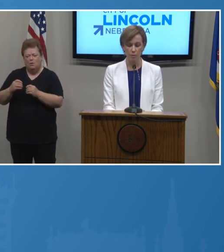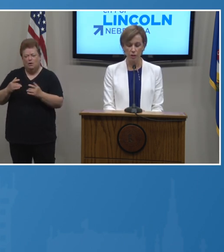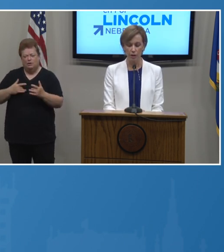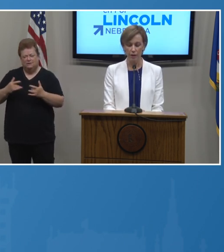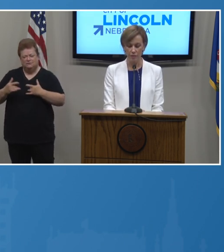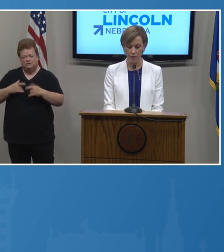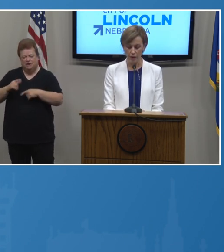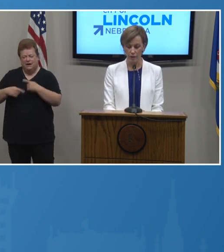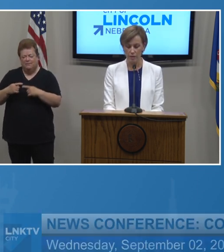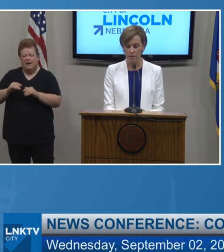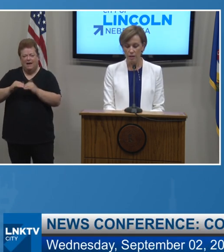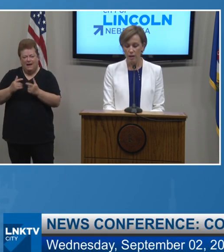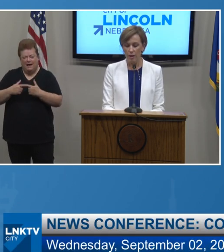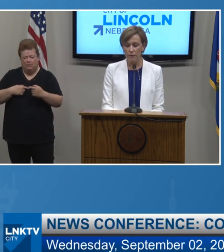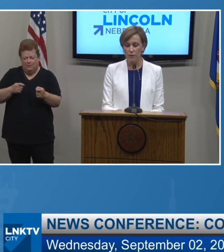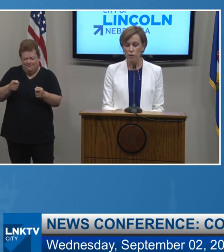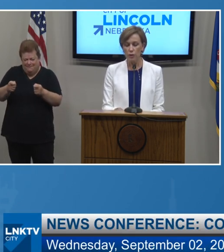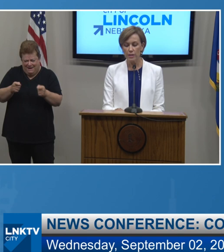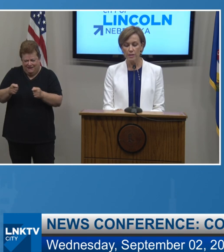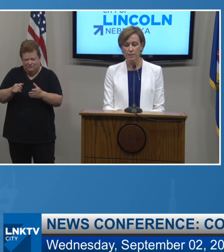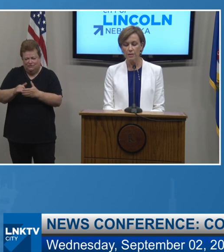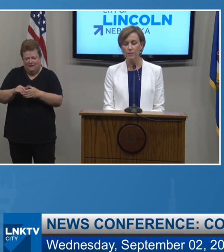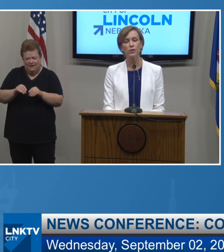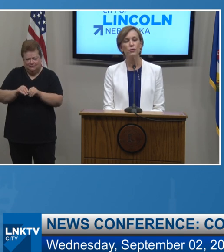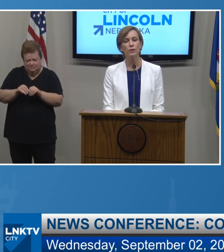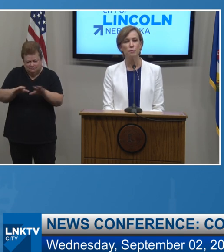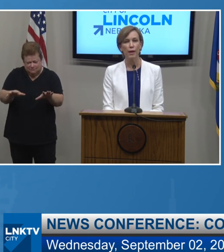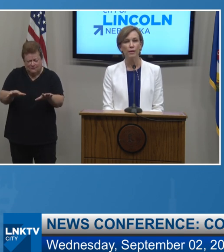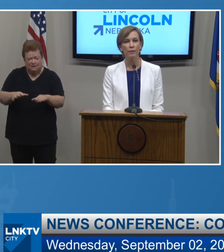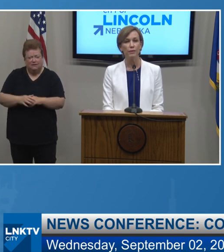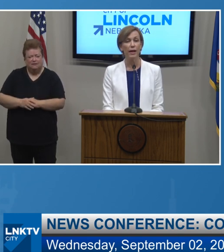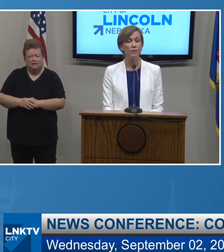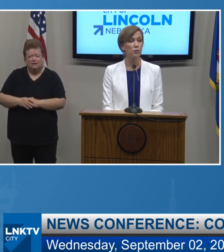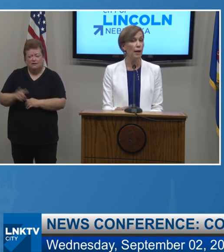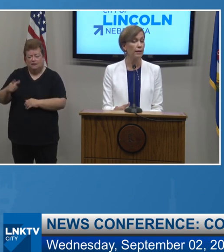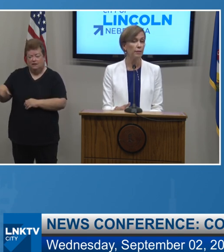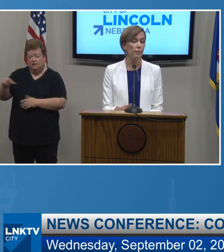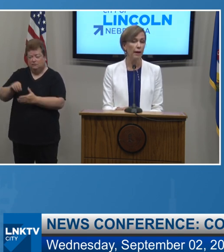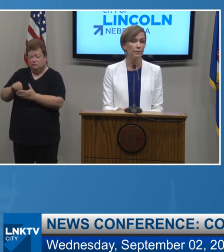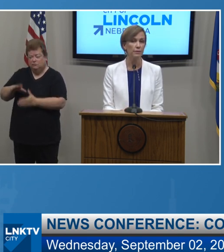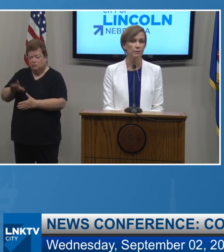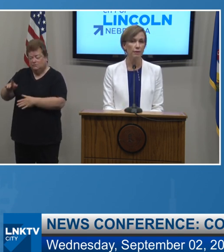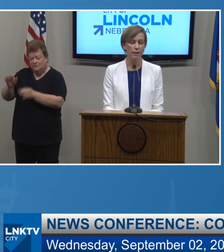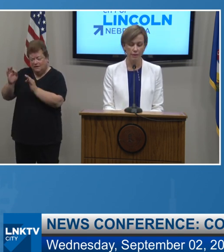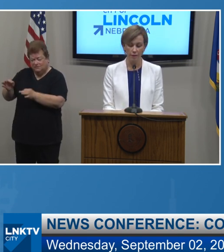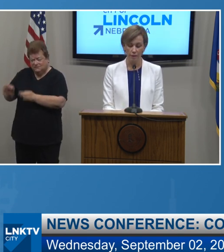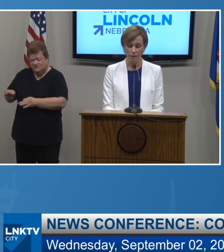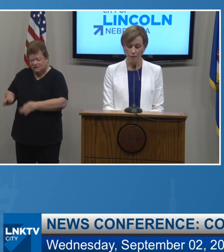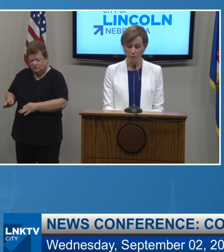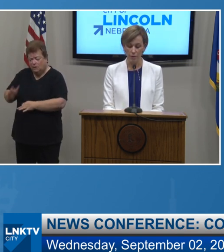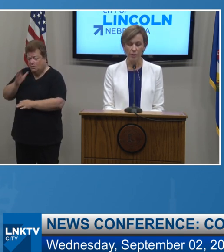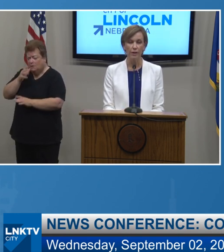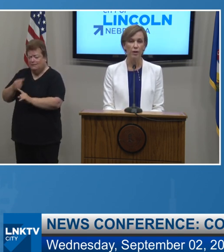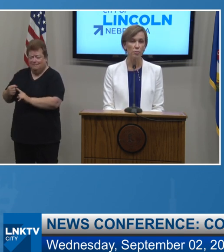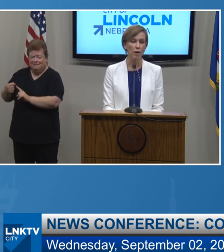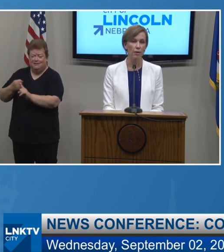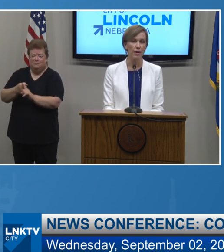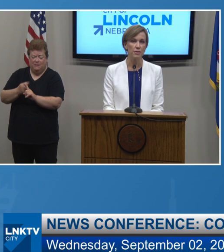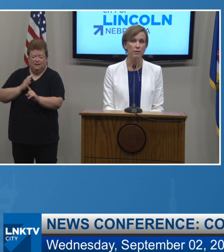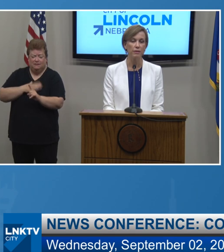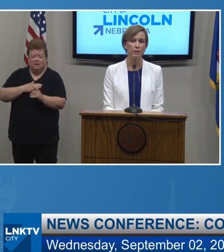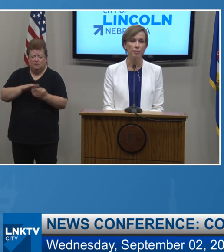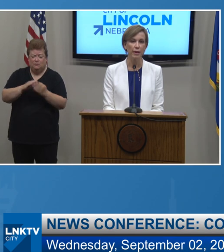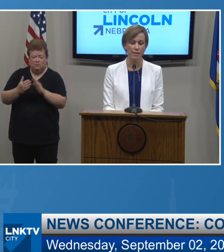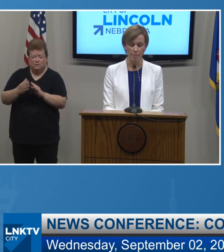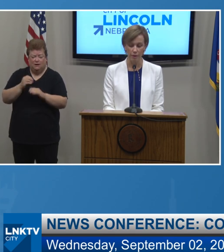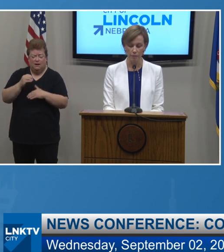managing transmission of the virus. The choices that students make could have a dramatic impact on our community and our